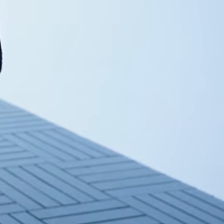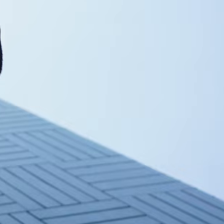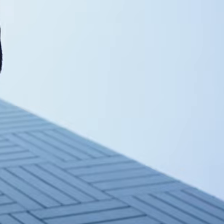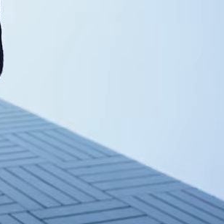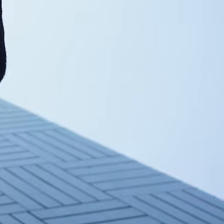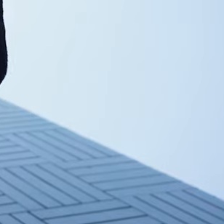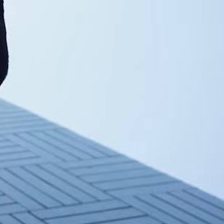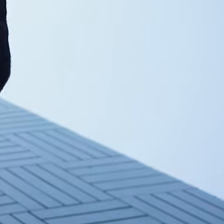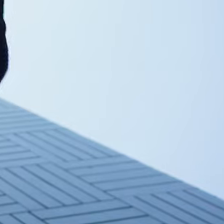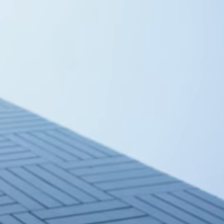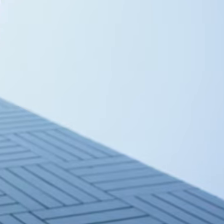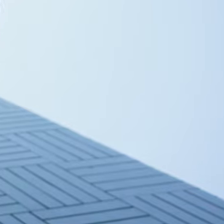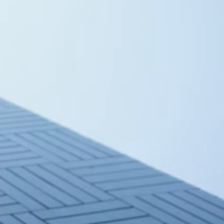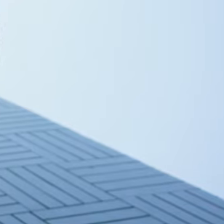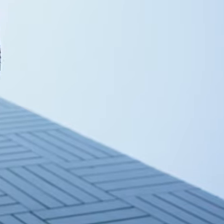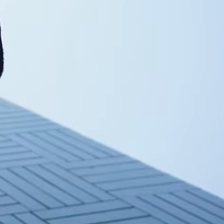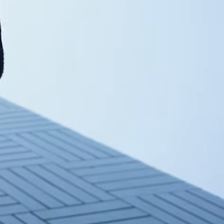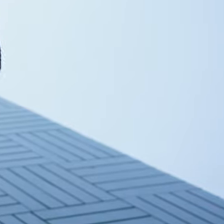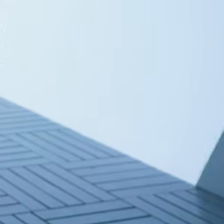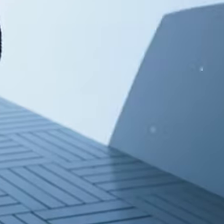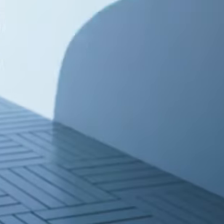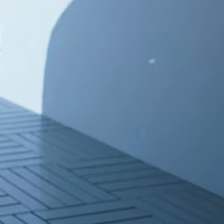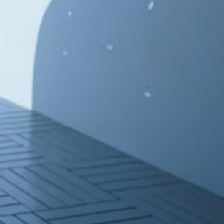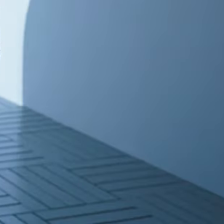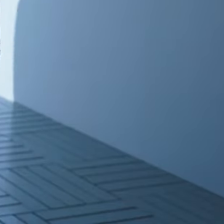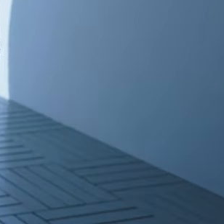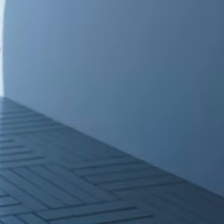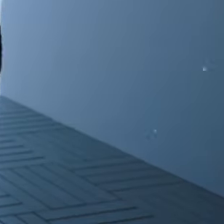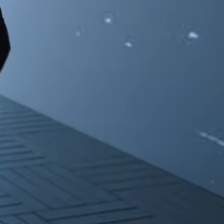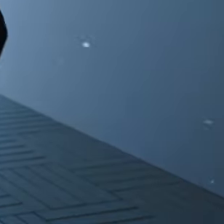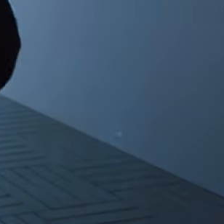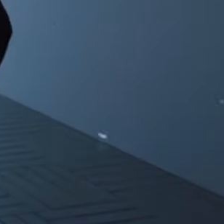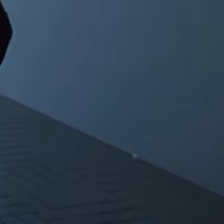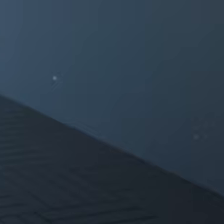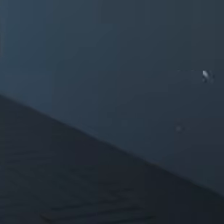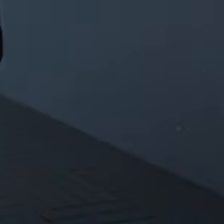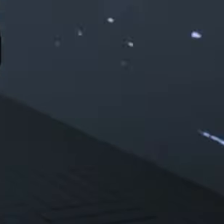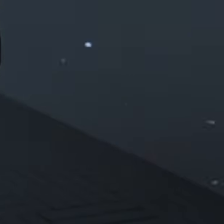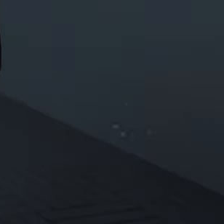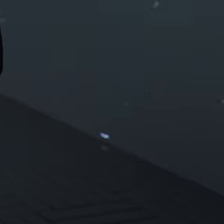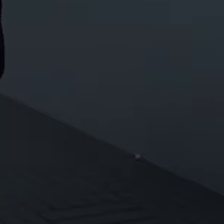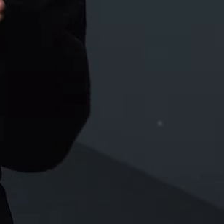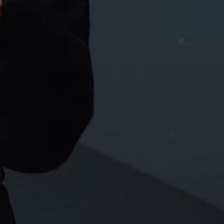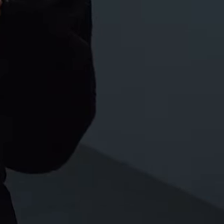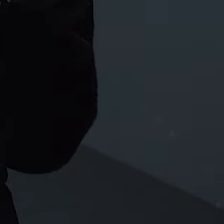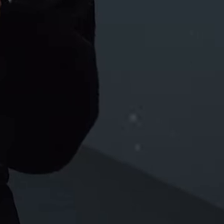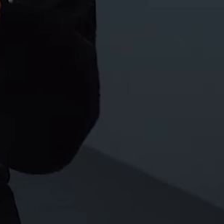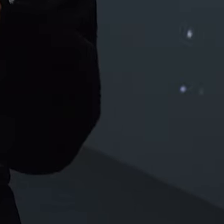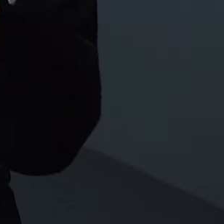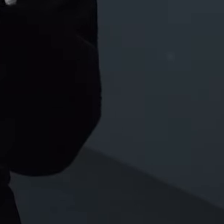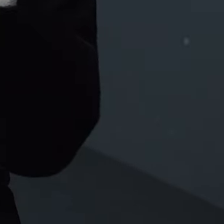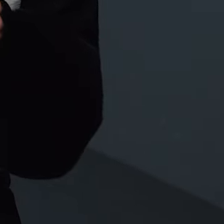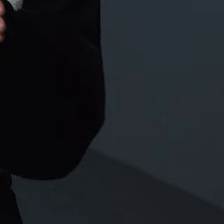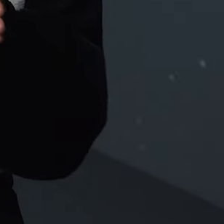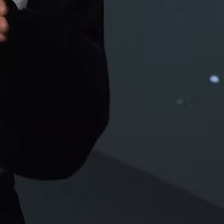Now I'll show you the sign for echo. This is an American sign language. My one hand is showing the wall. The moving